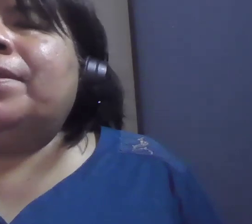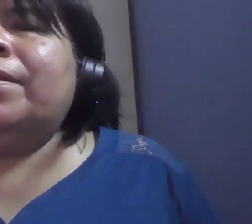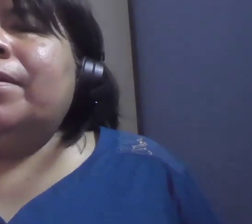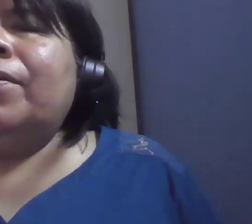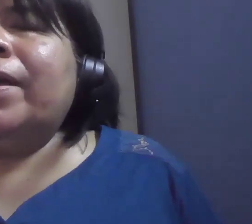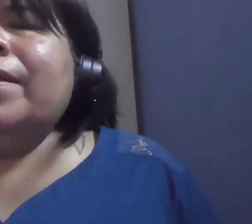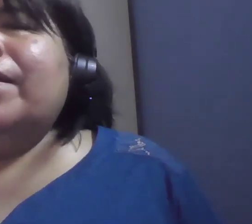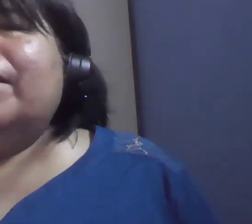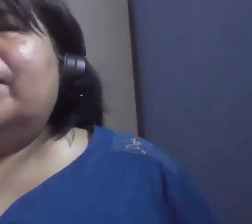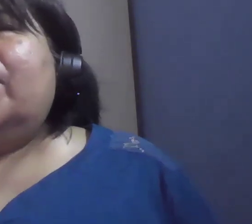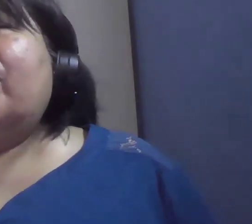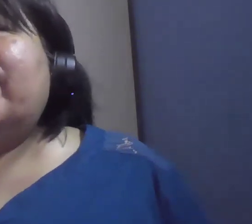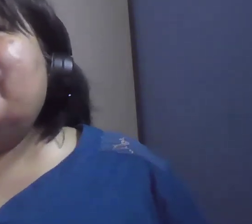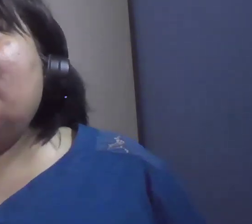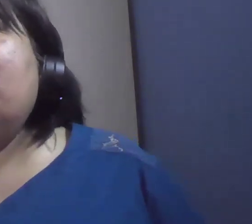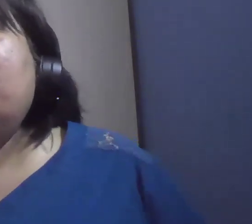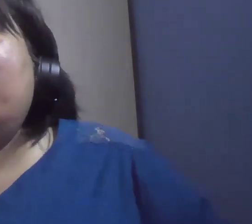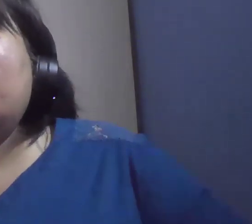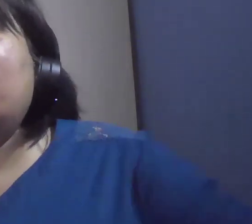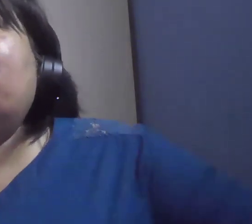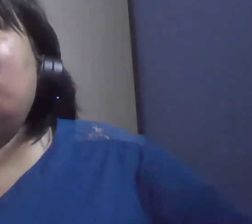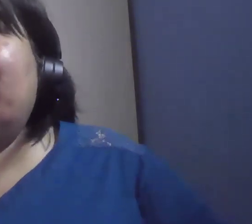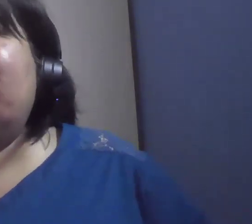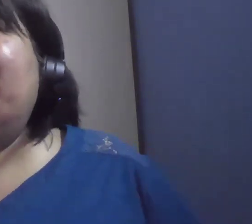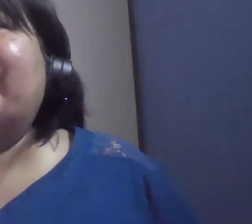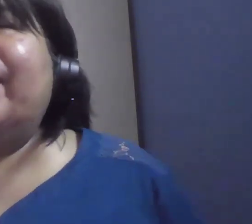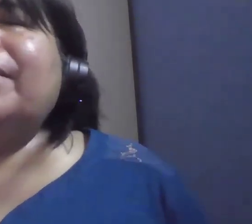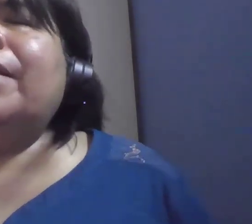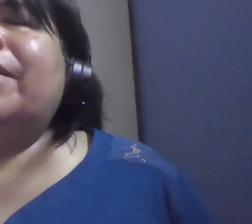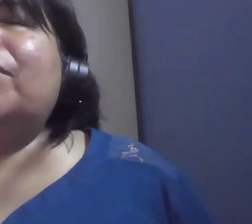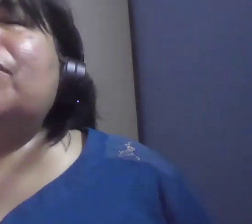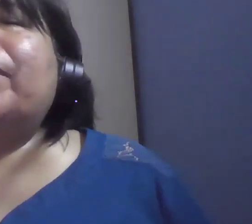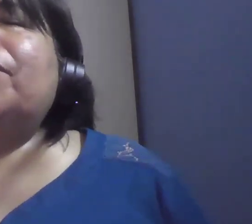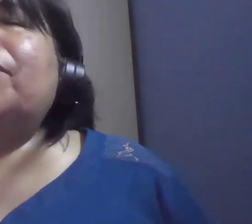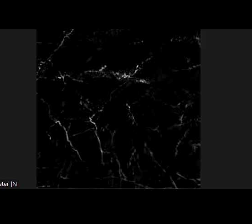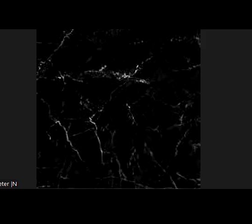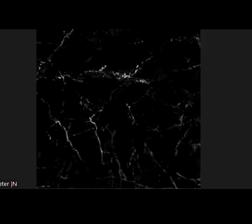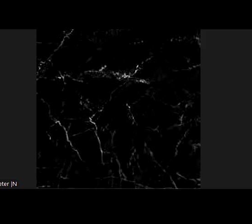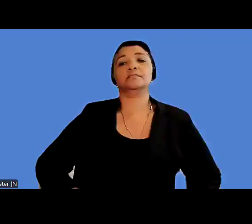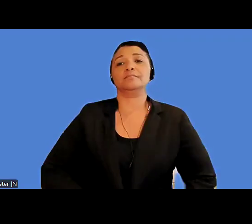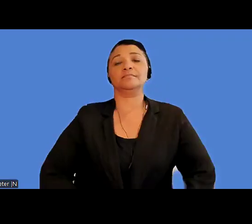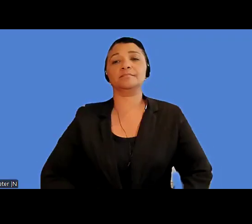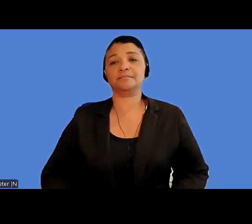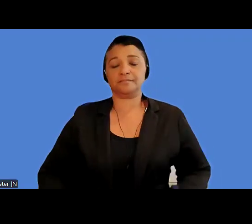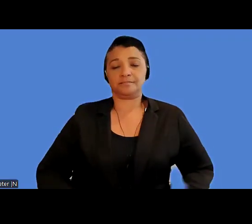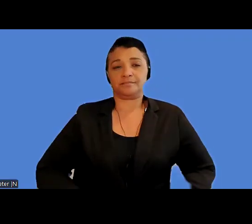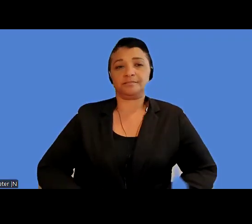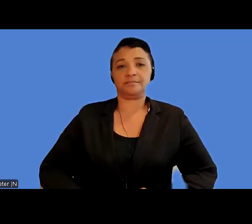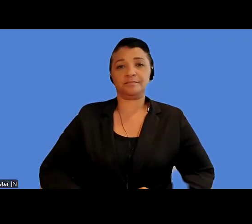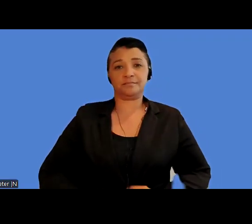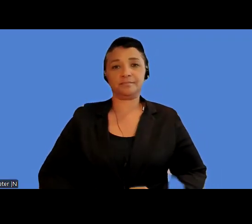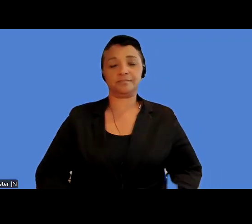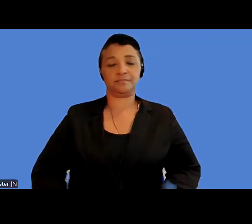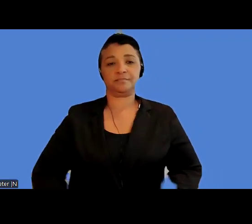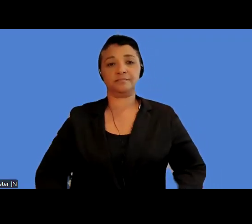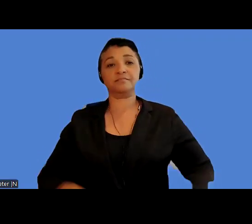understand completely. Okay. Okay, now we are going to start again, and thank you so much for this break, who allows us also to